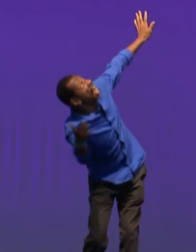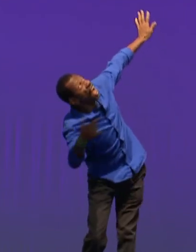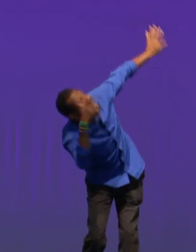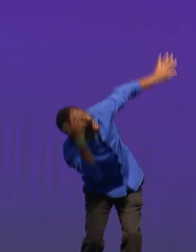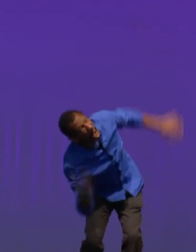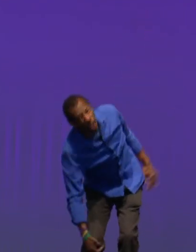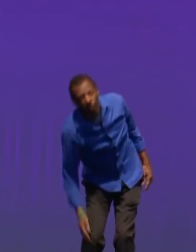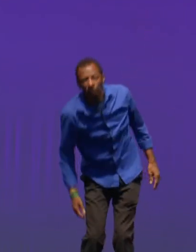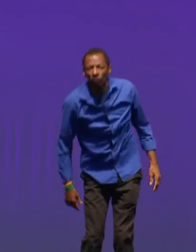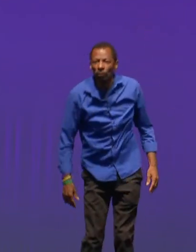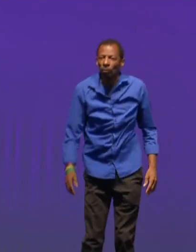hell?